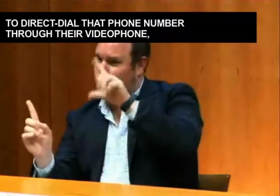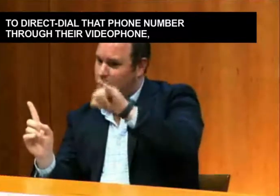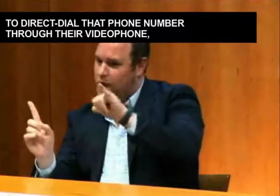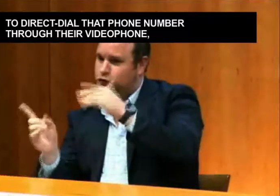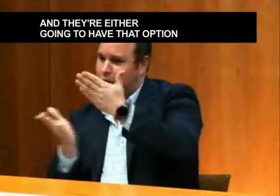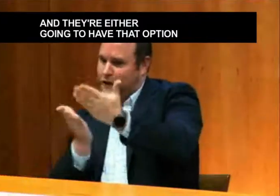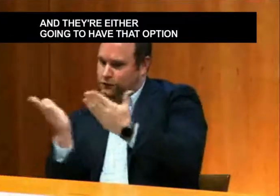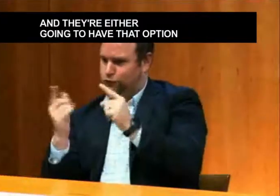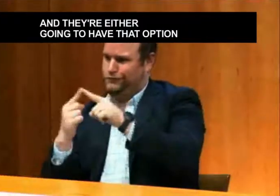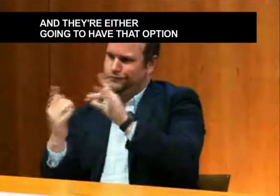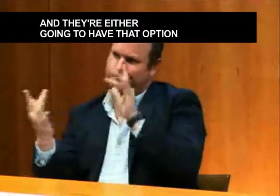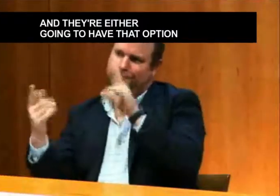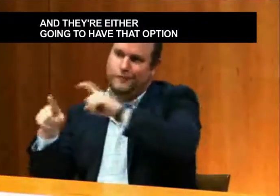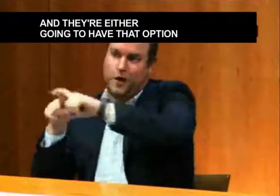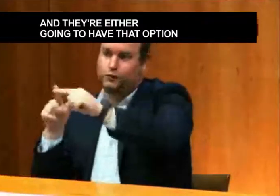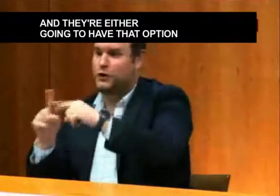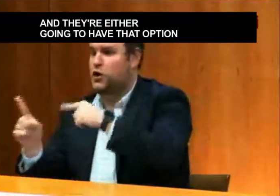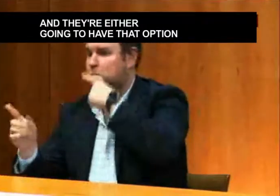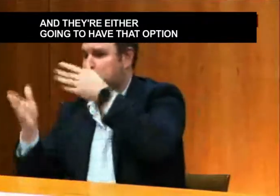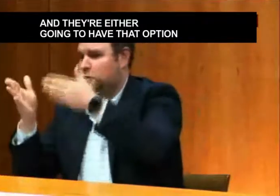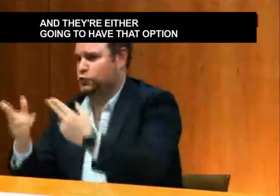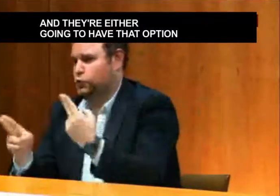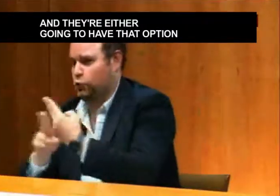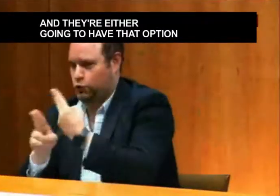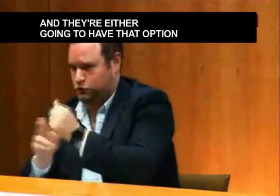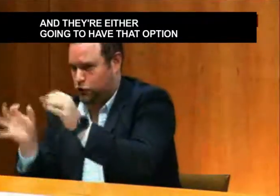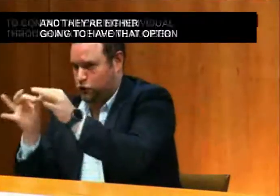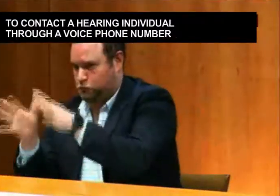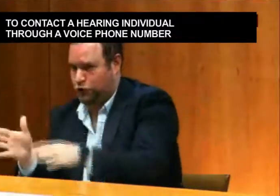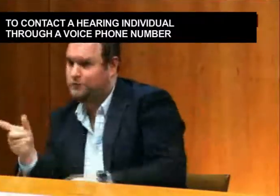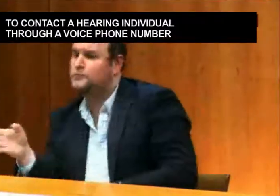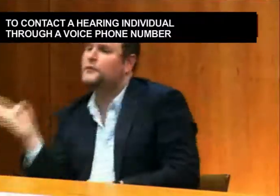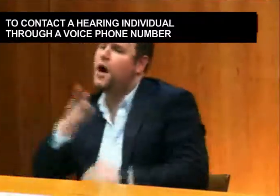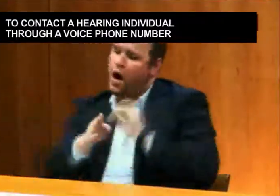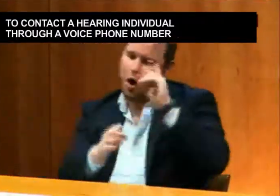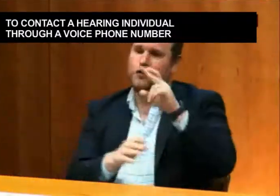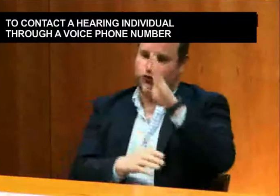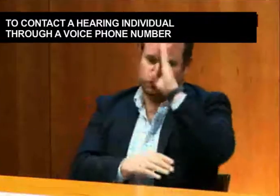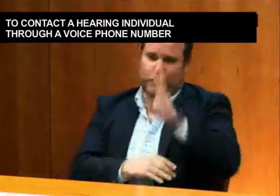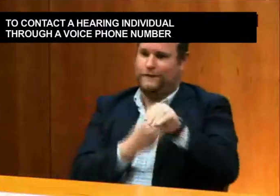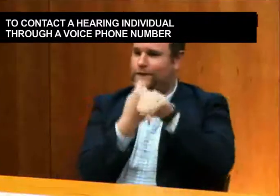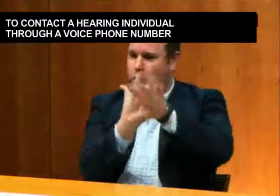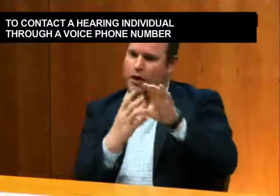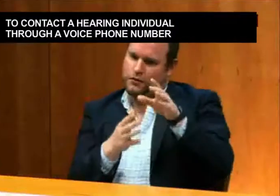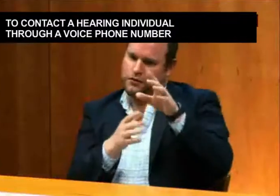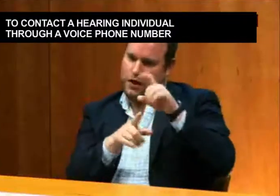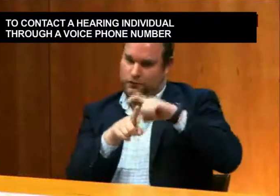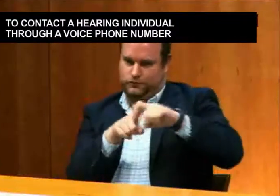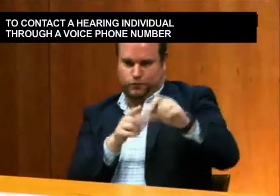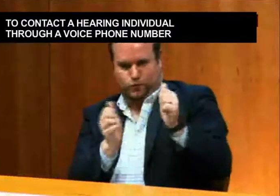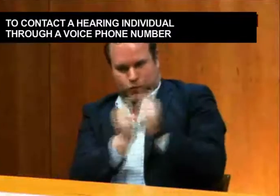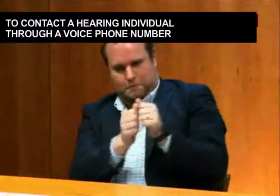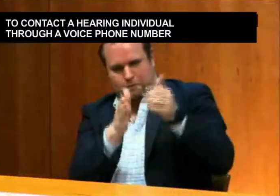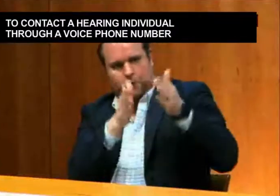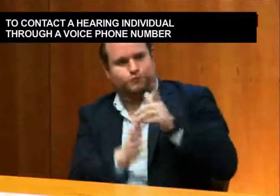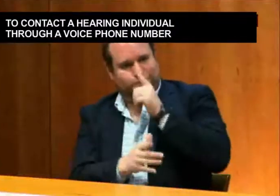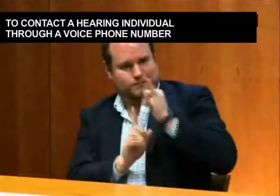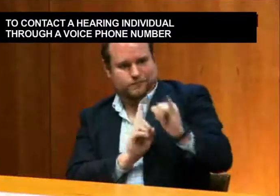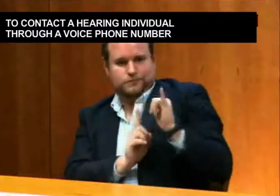phone. And they're either going to have that option to contact a hearing individual through a voice phone